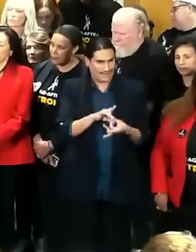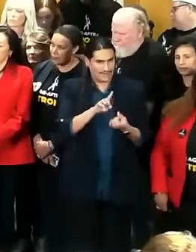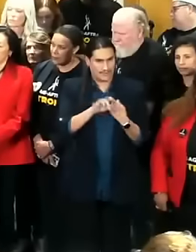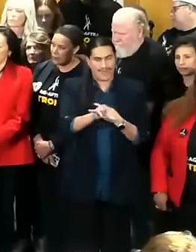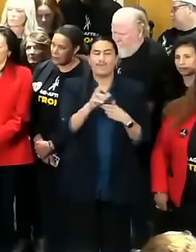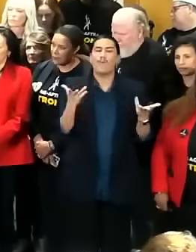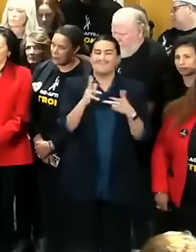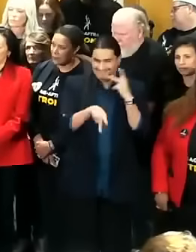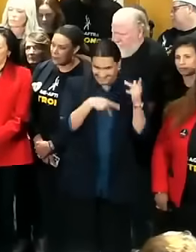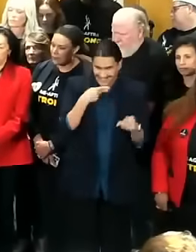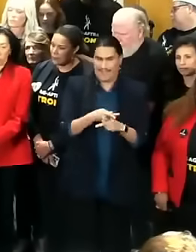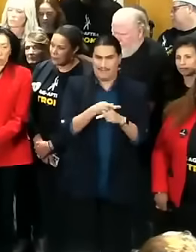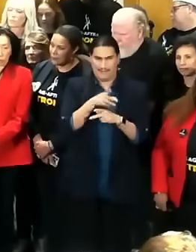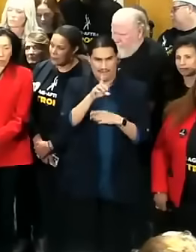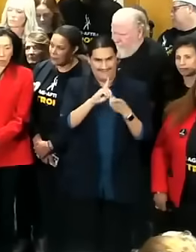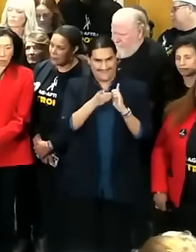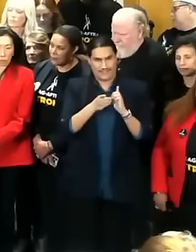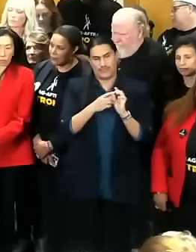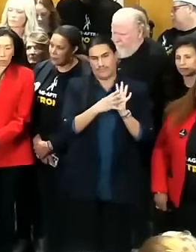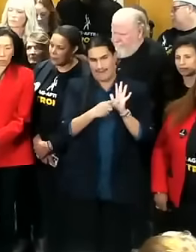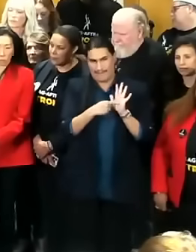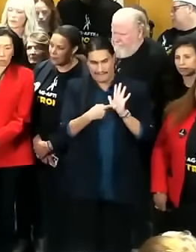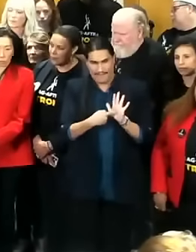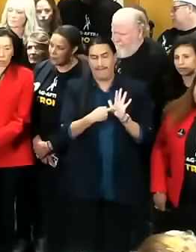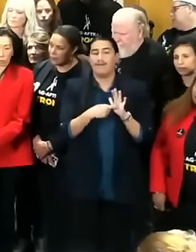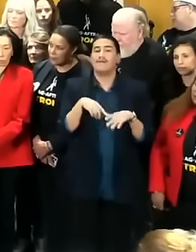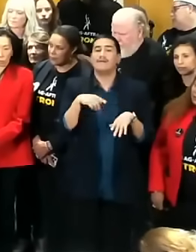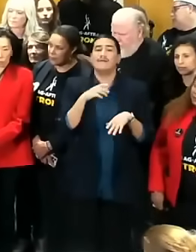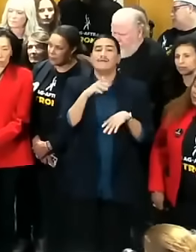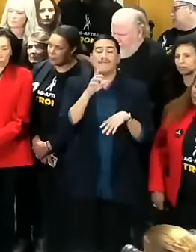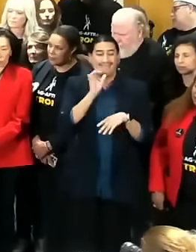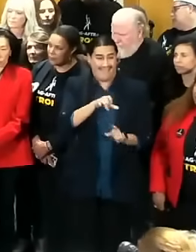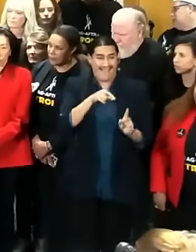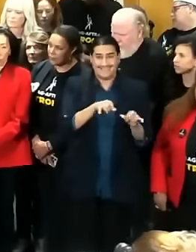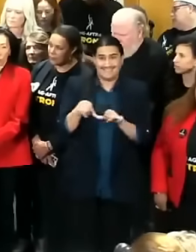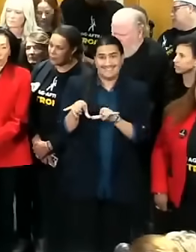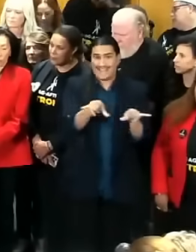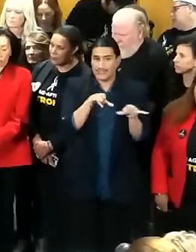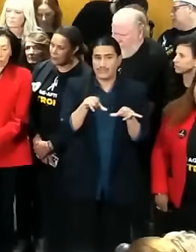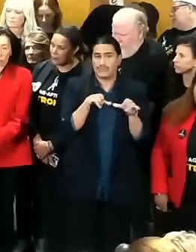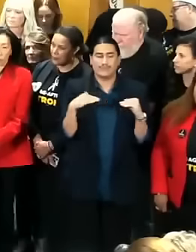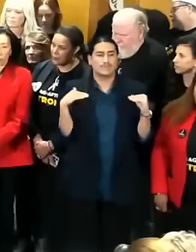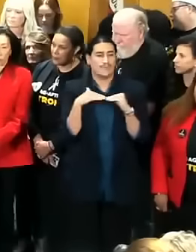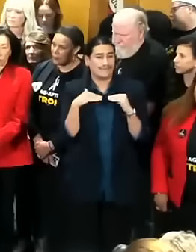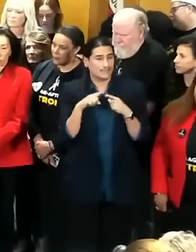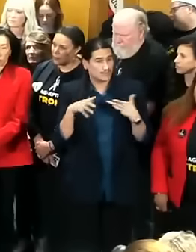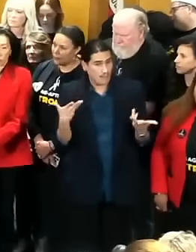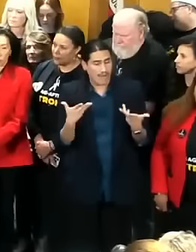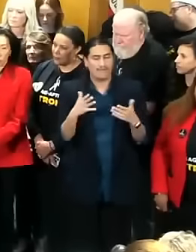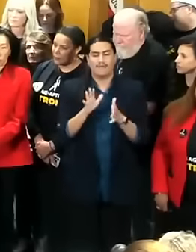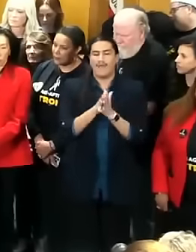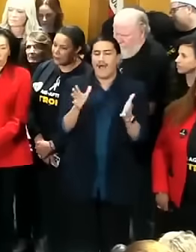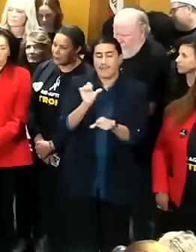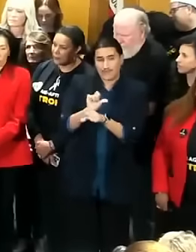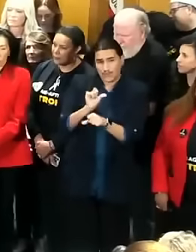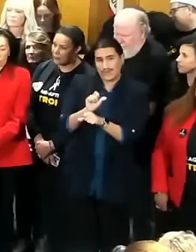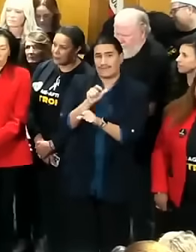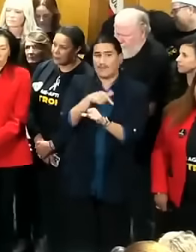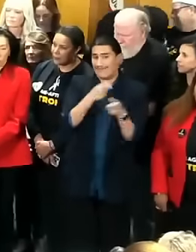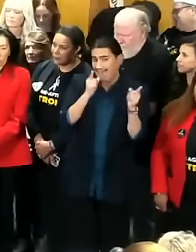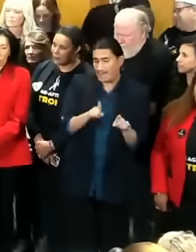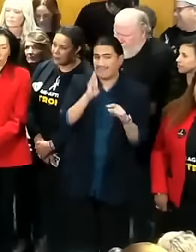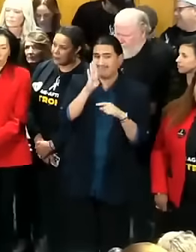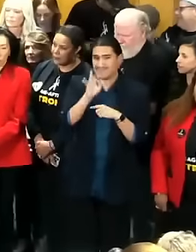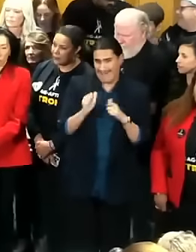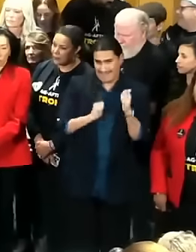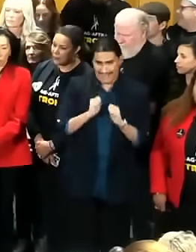of digital replica it is. For an employment-based digital replica, that standard is an equivalency to the amount of work that would have been done by the